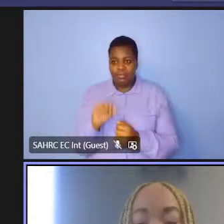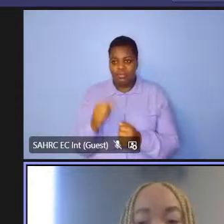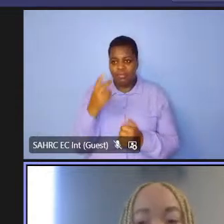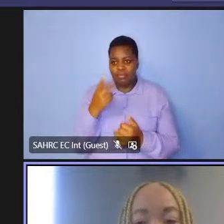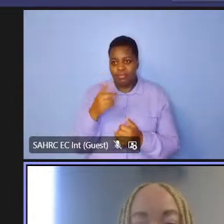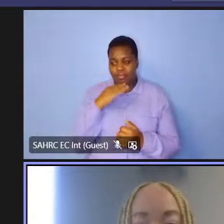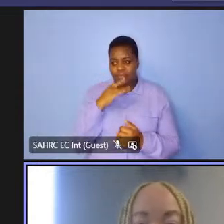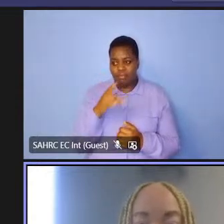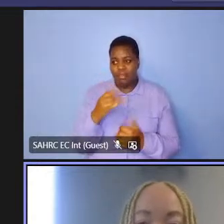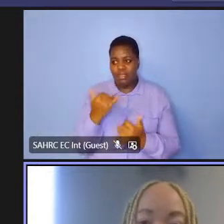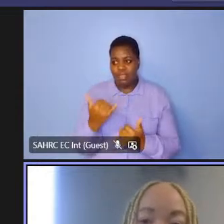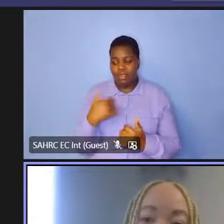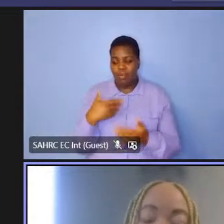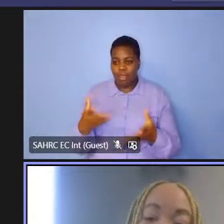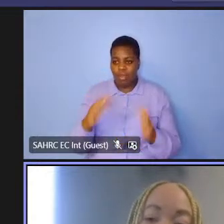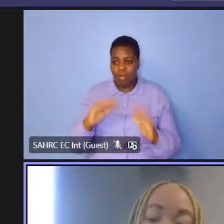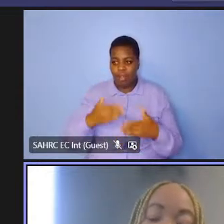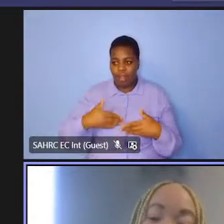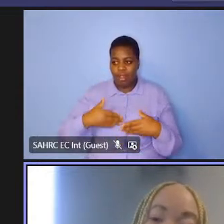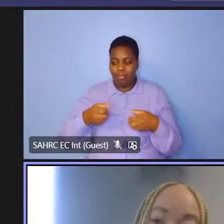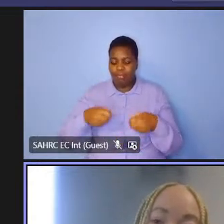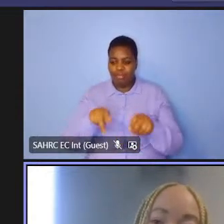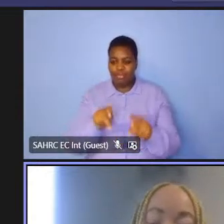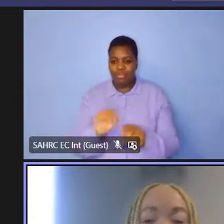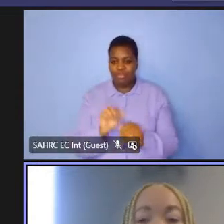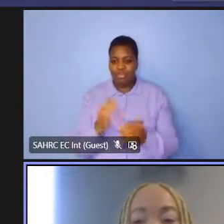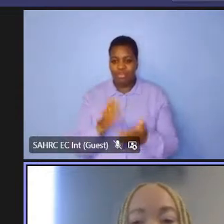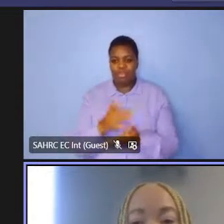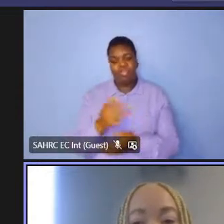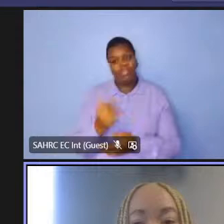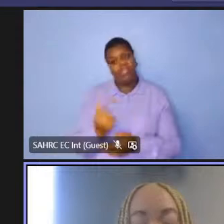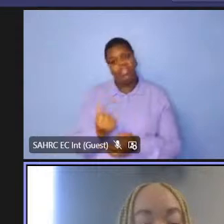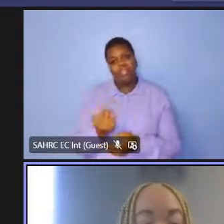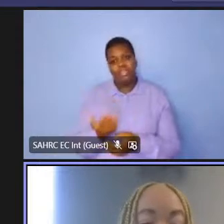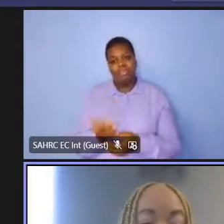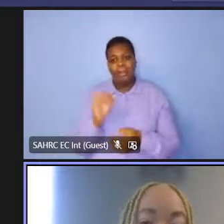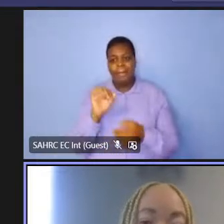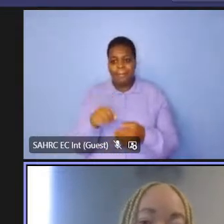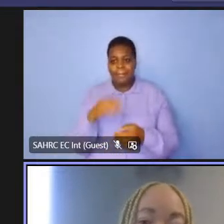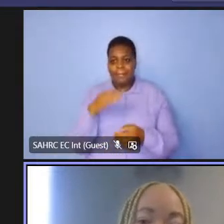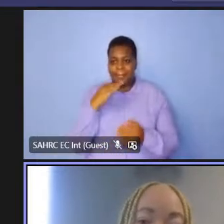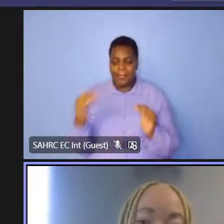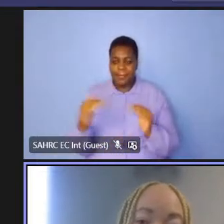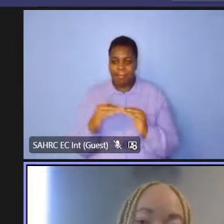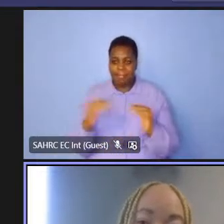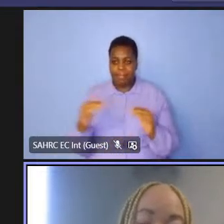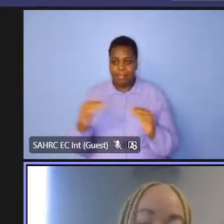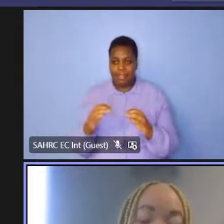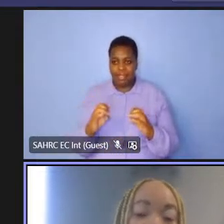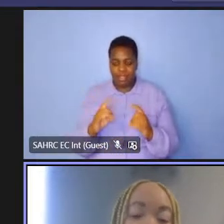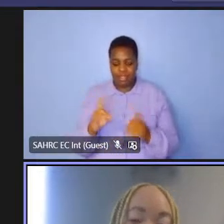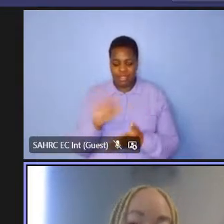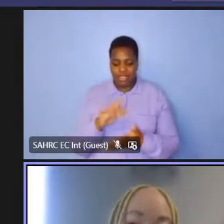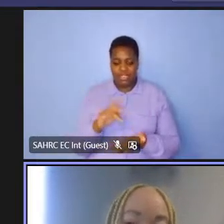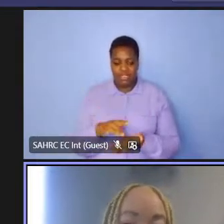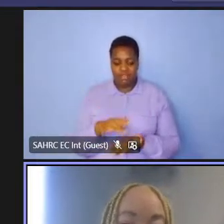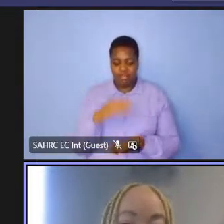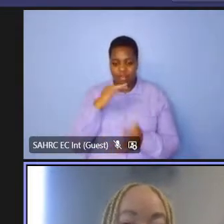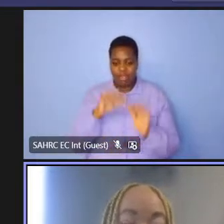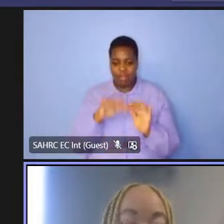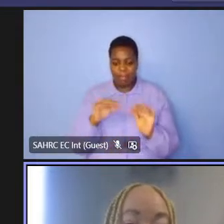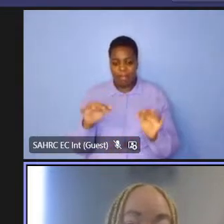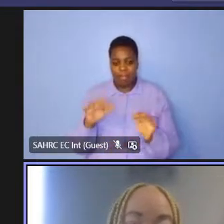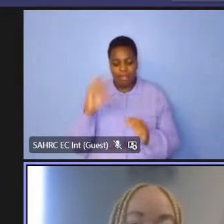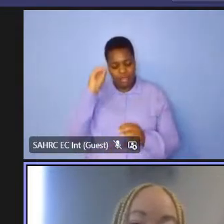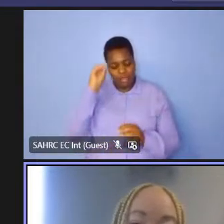the ELC welcomes the opportunity to make these submissions. The Equal Education Law Centre is a public interest